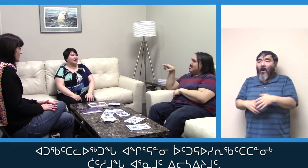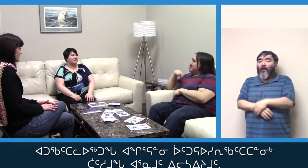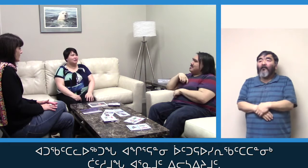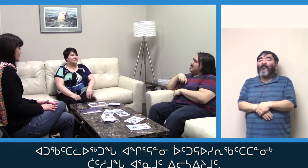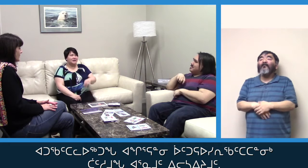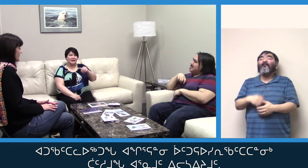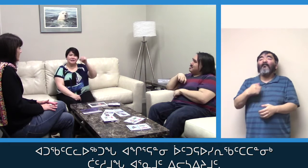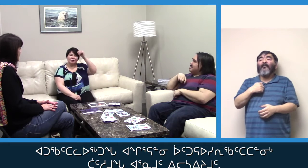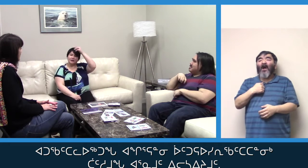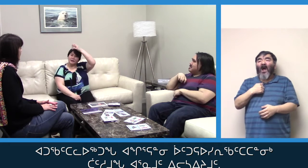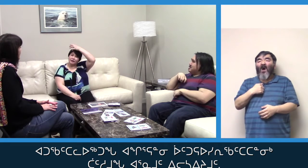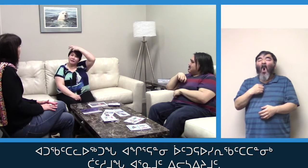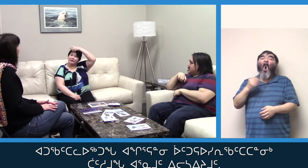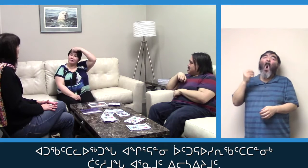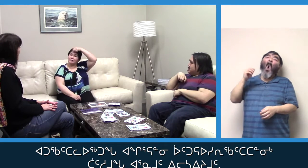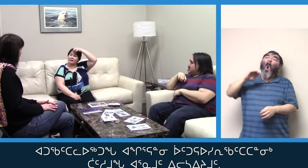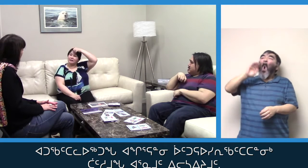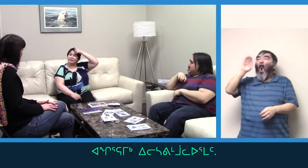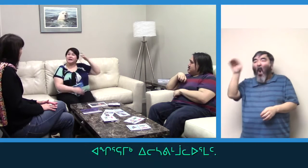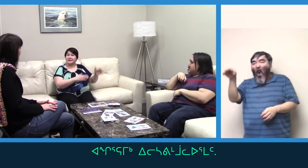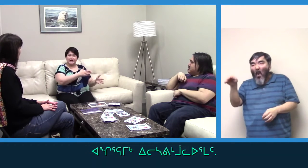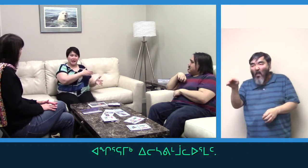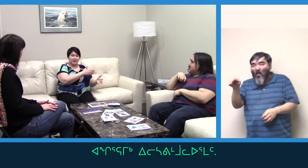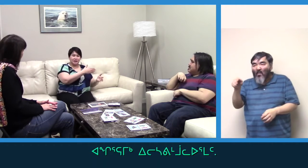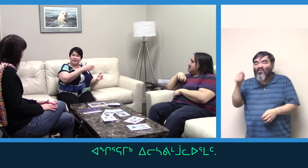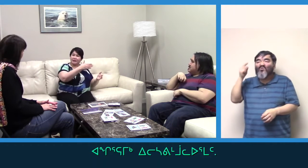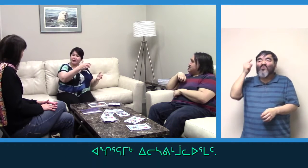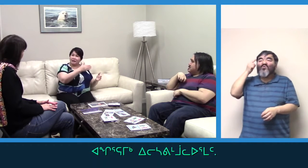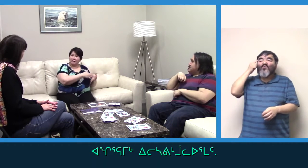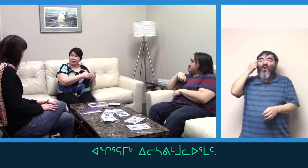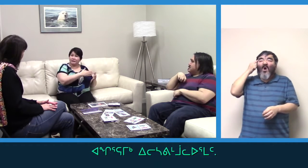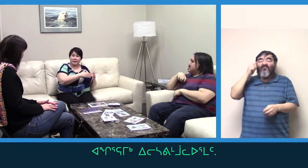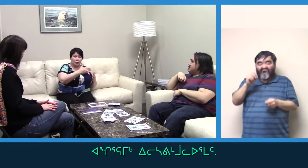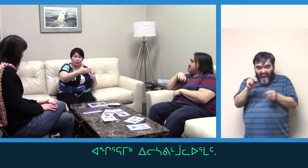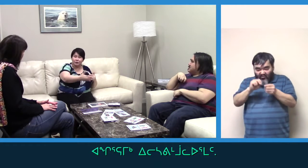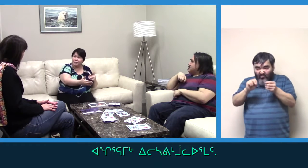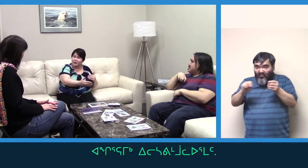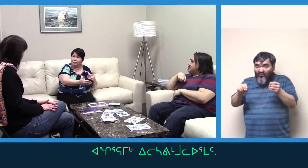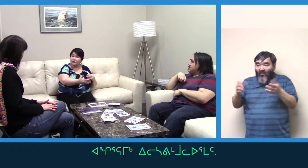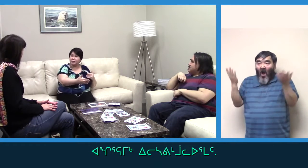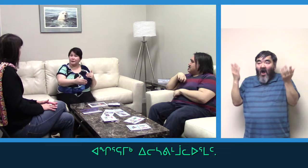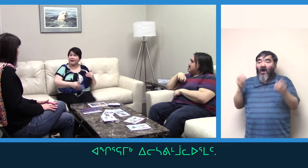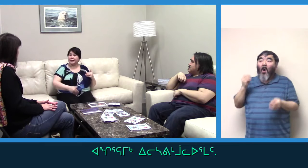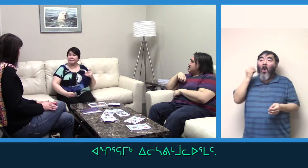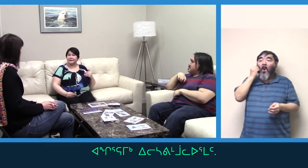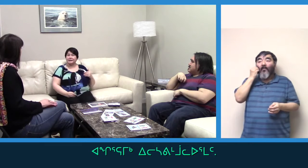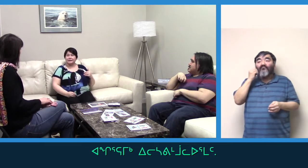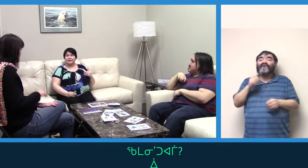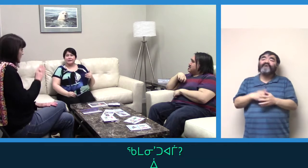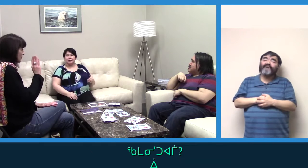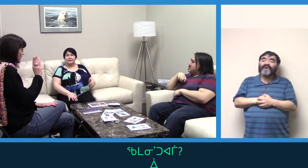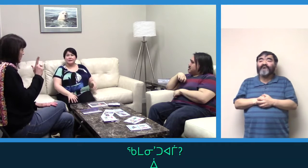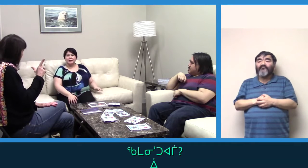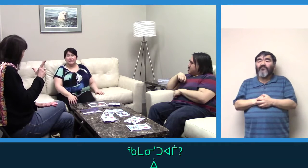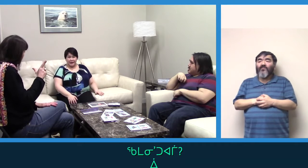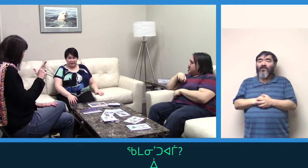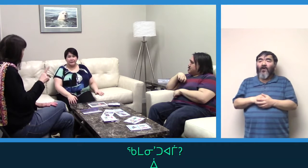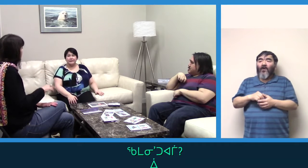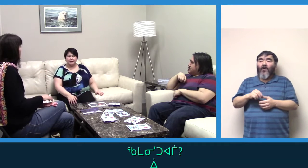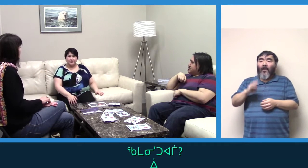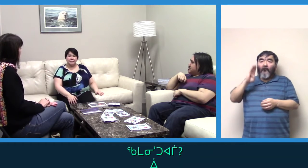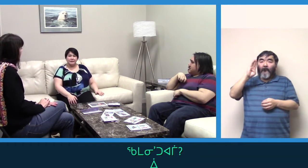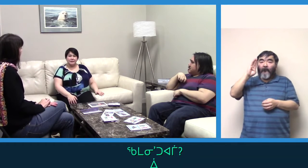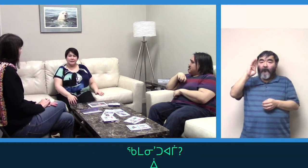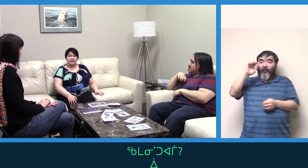I used my home signs with her because he had just gone from home to school, right? Mm-hmm. Was that in Baker Lake?